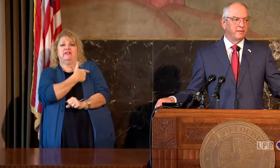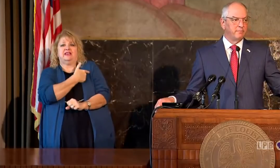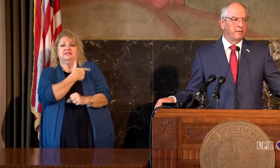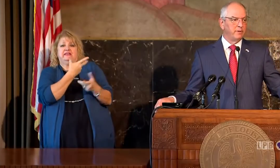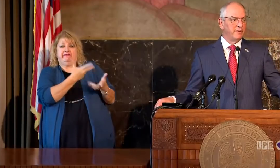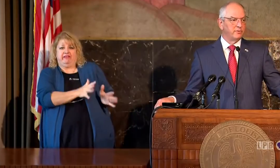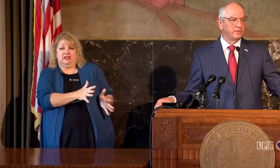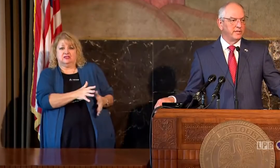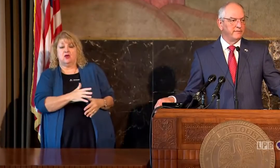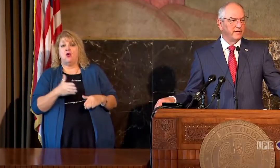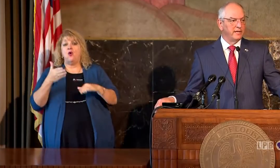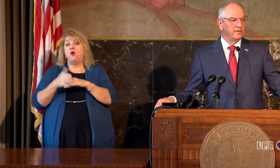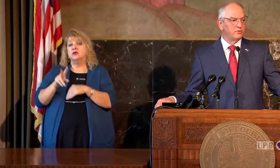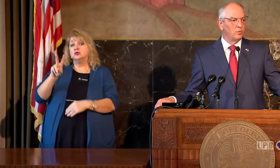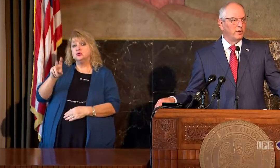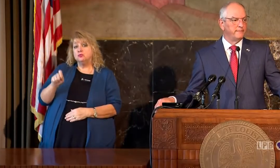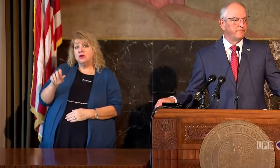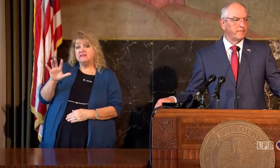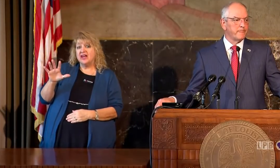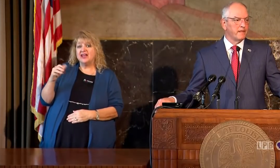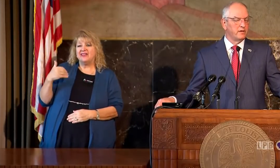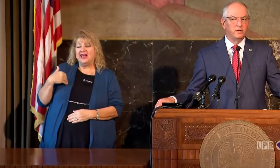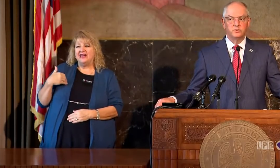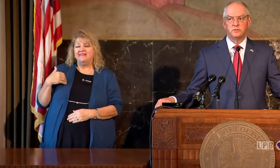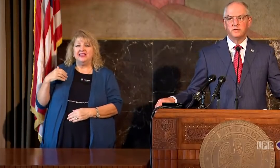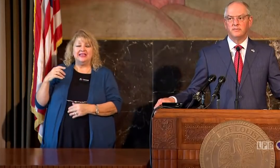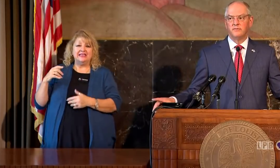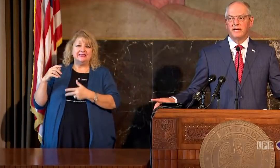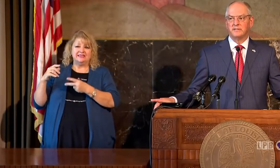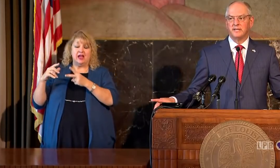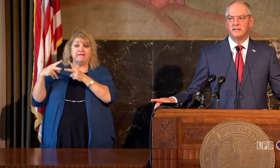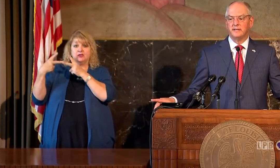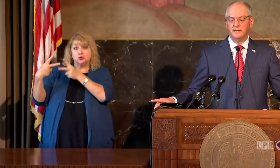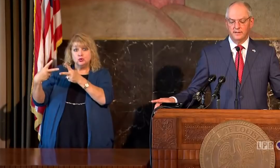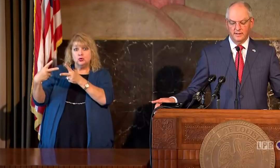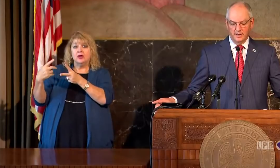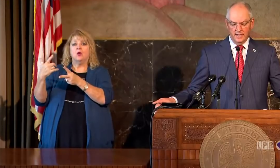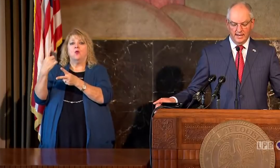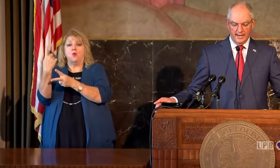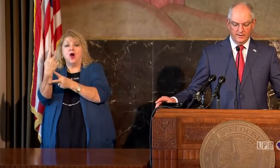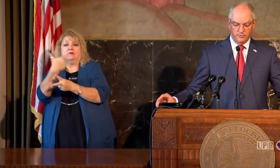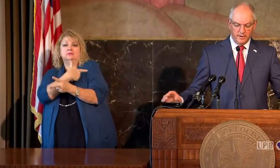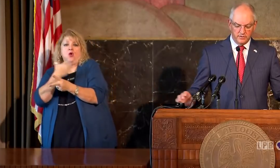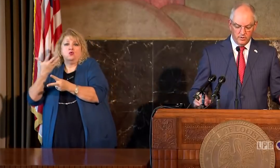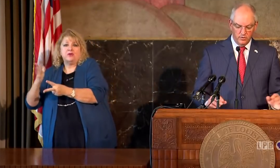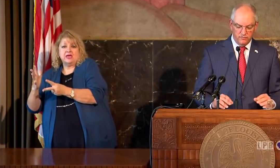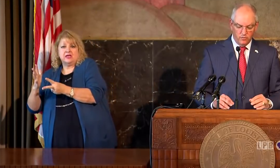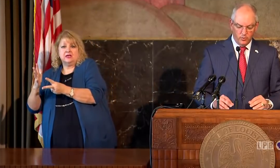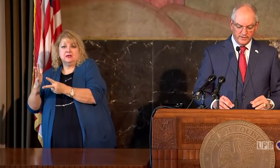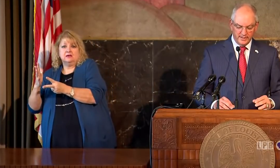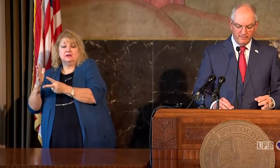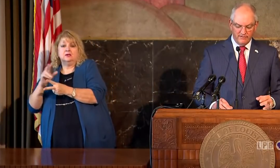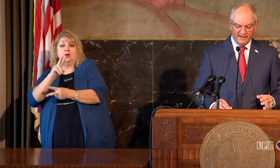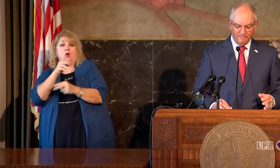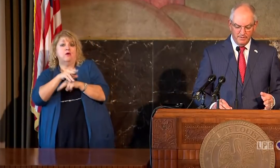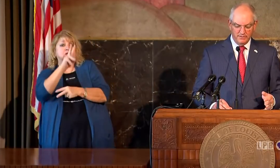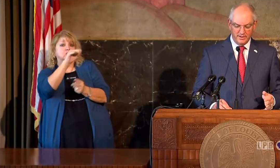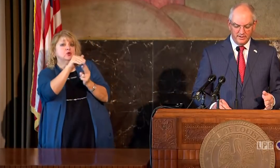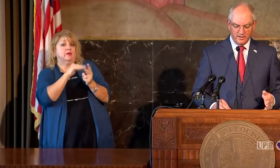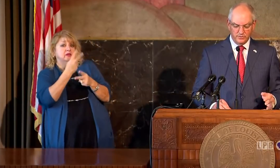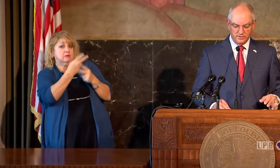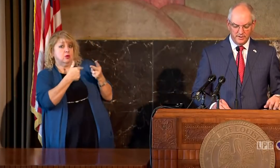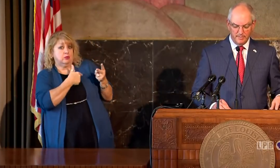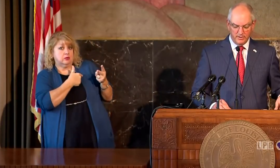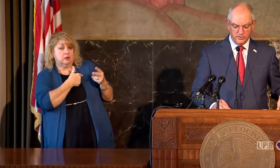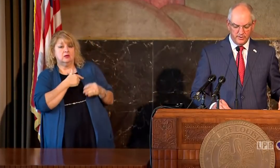2.5 million people have received at least one dose of a vaccine. And there's been a total of 4.75